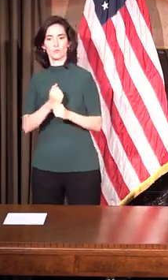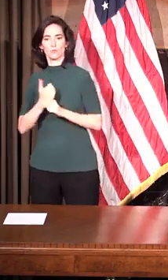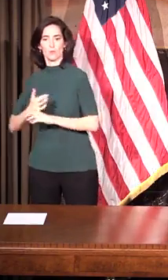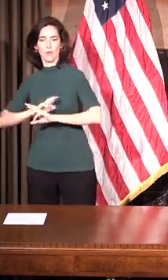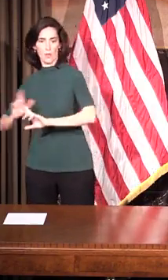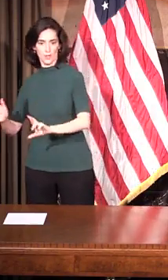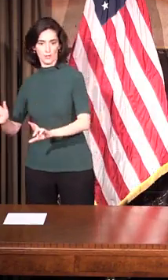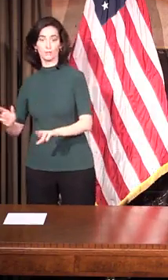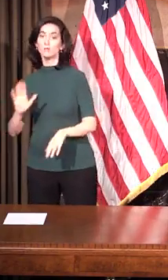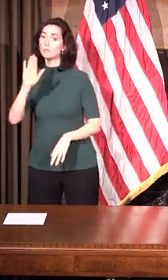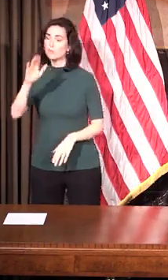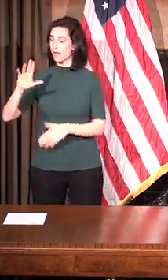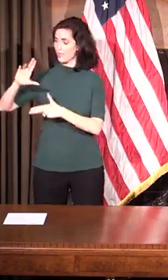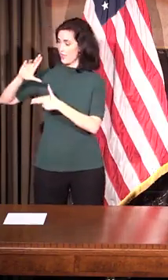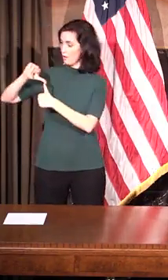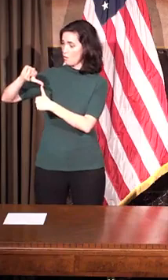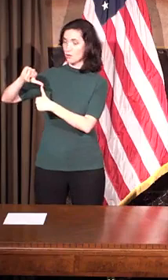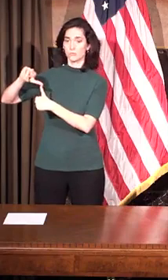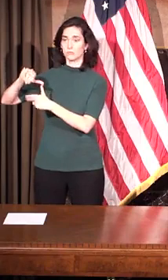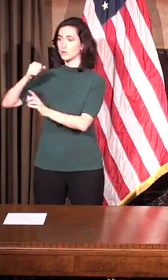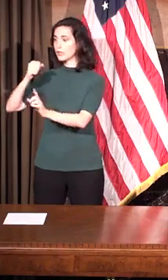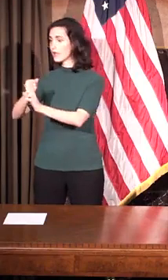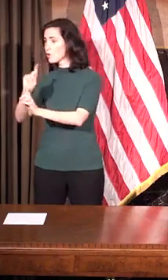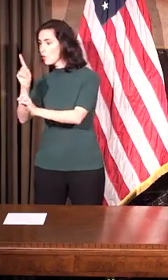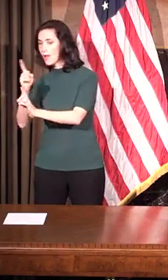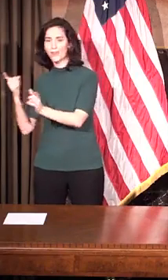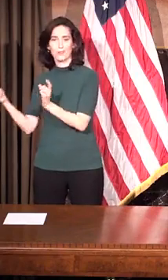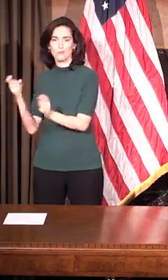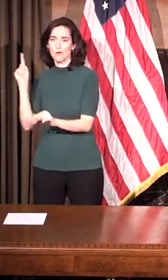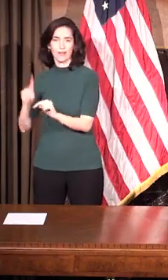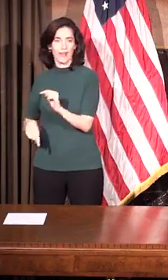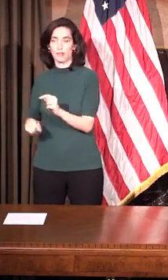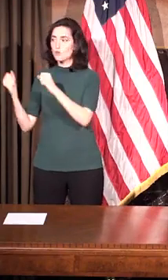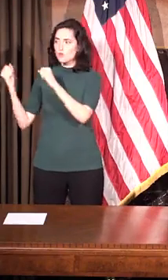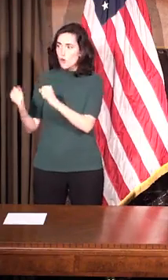control where this storm is going to go, what its strength is going to be, and so forth.